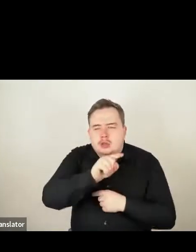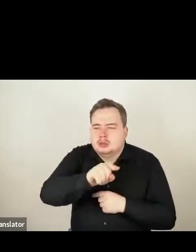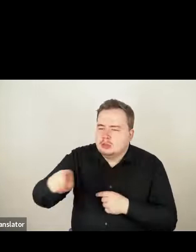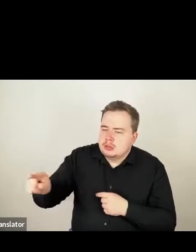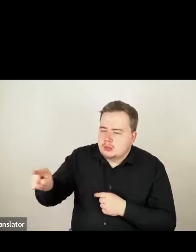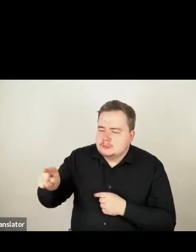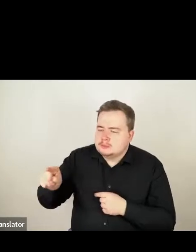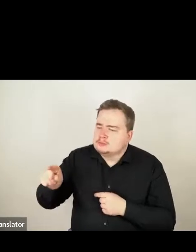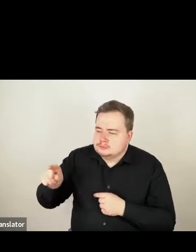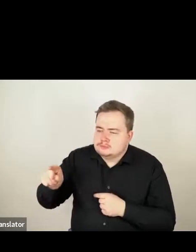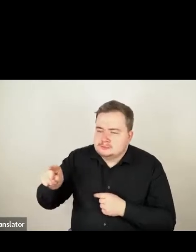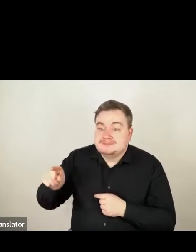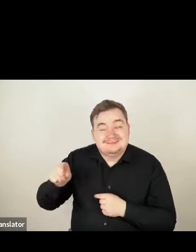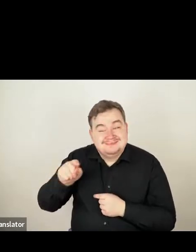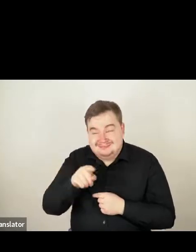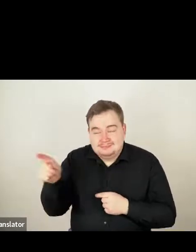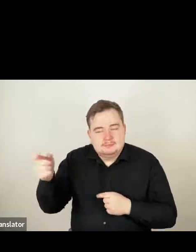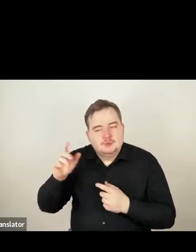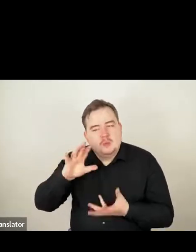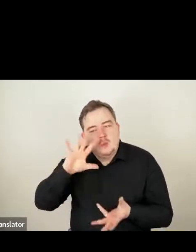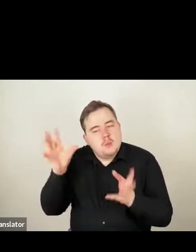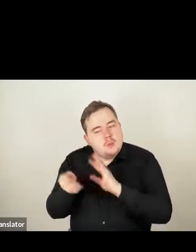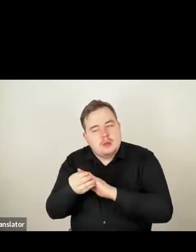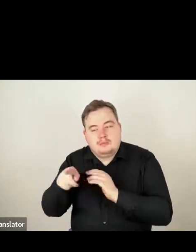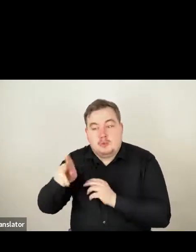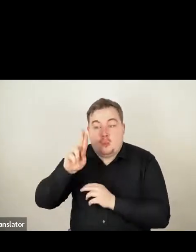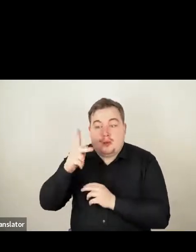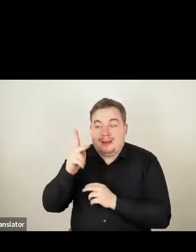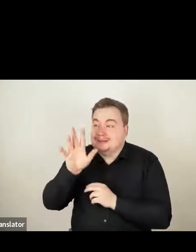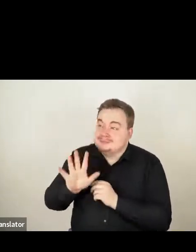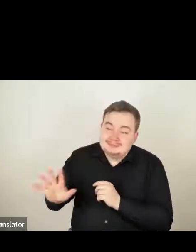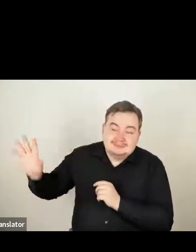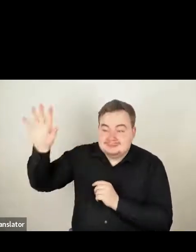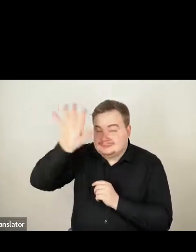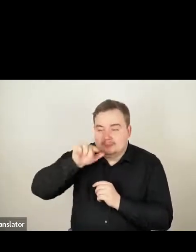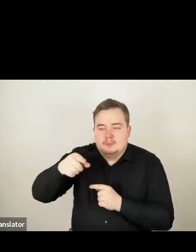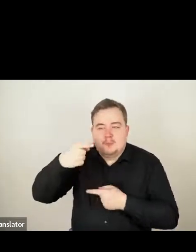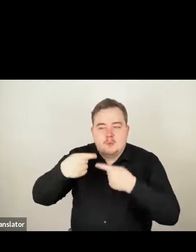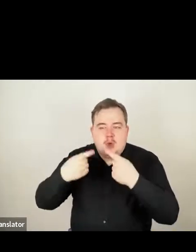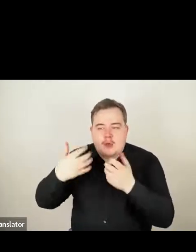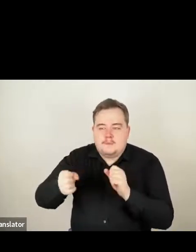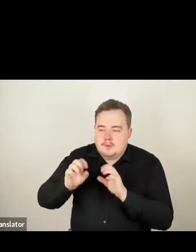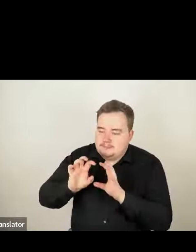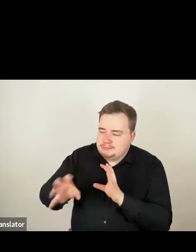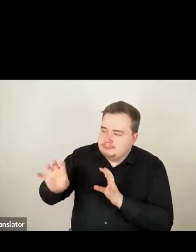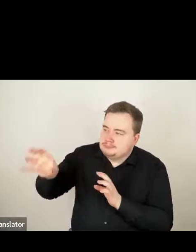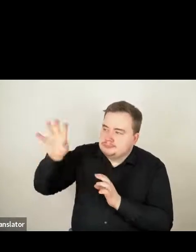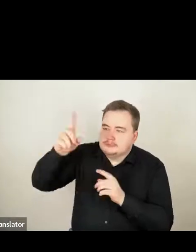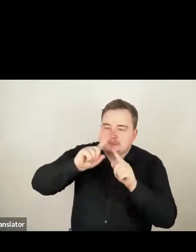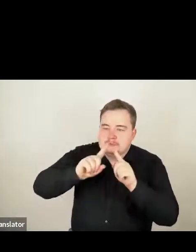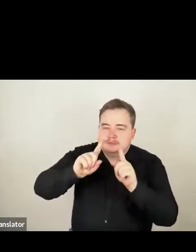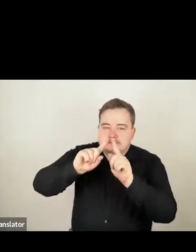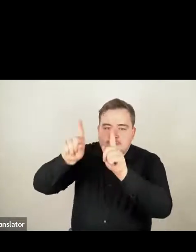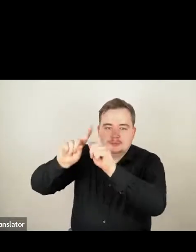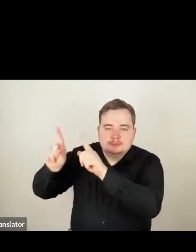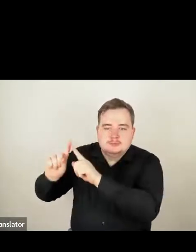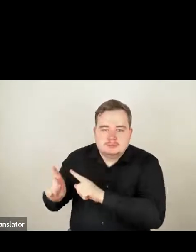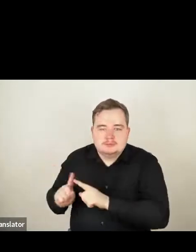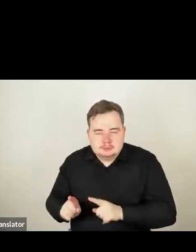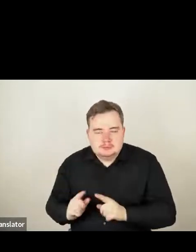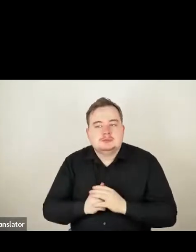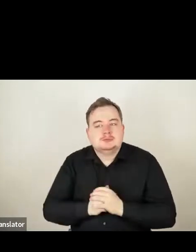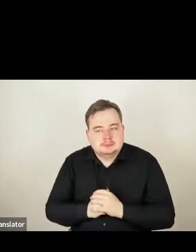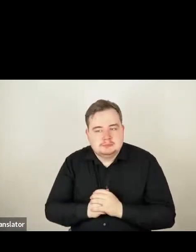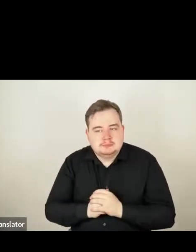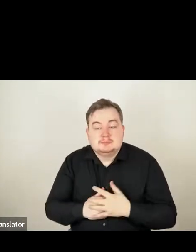in the country. And that needs to be recognised. And one of my frustrations in the work that I've done